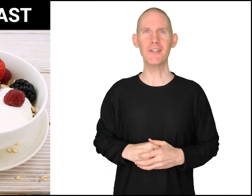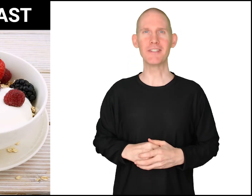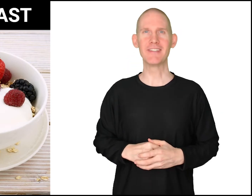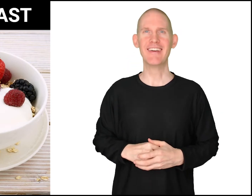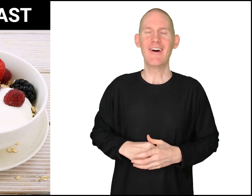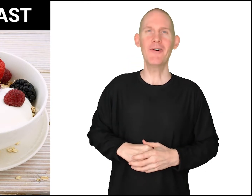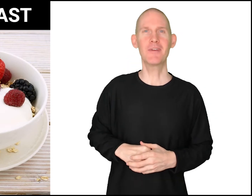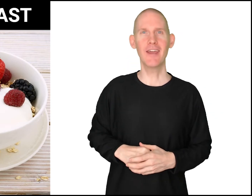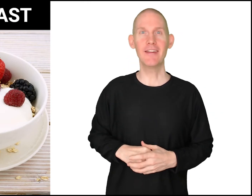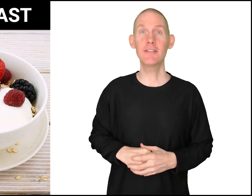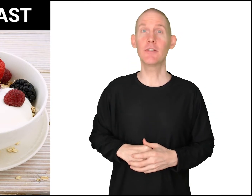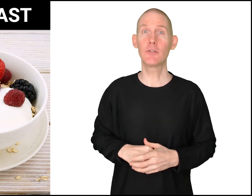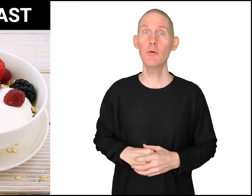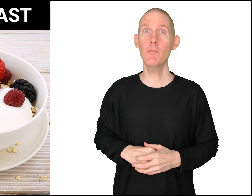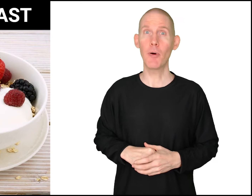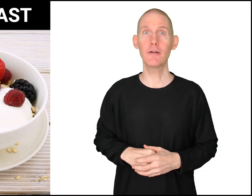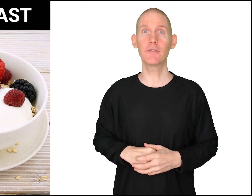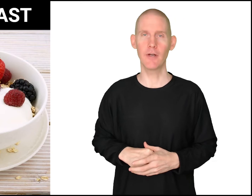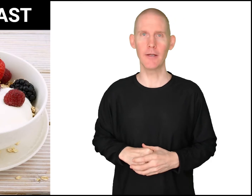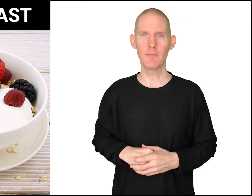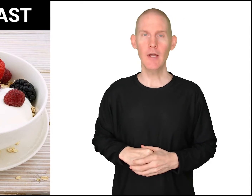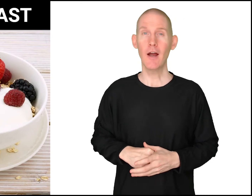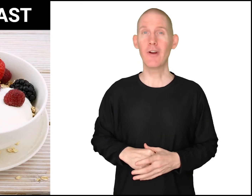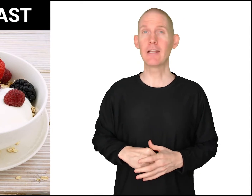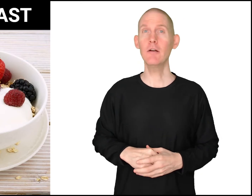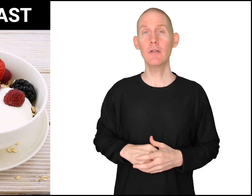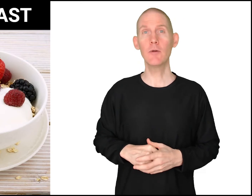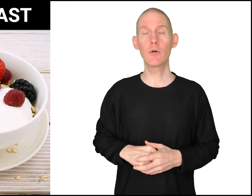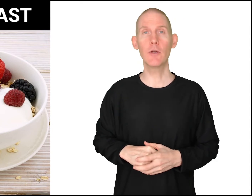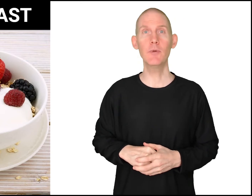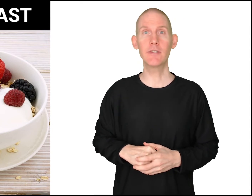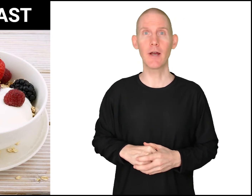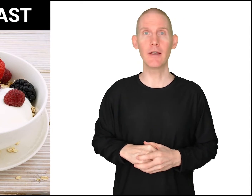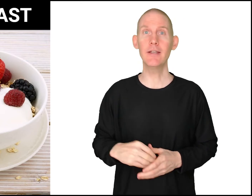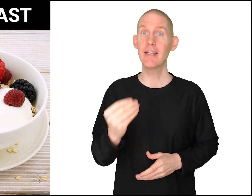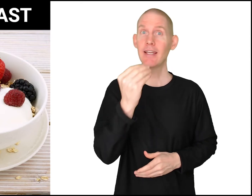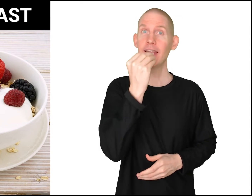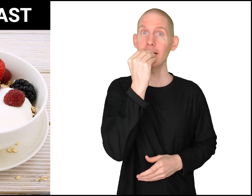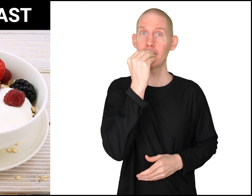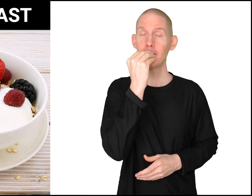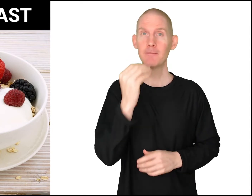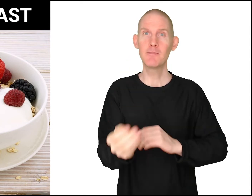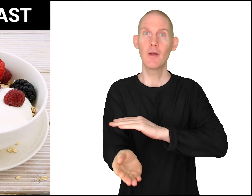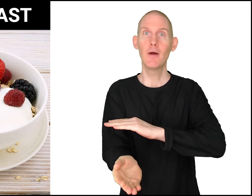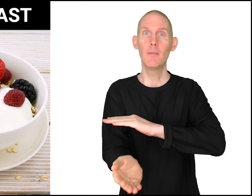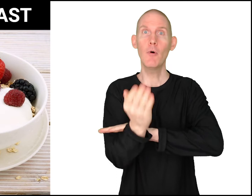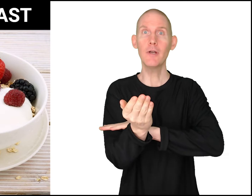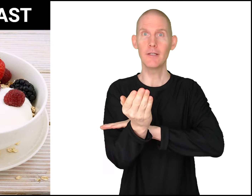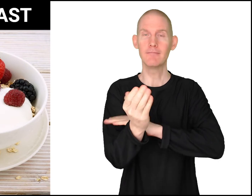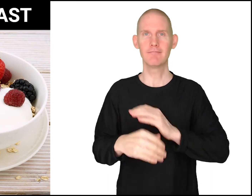breakfast. Okay, this is a 2-part sign. All right, literally, we're going to be signing eat, morning. All